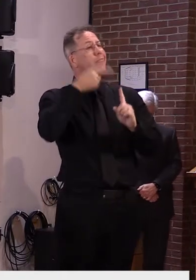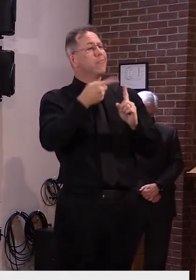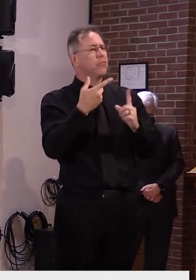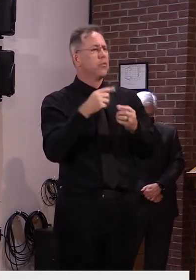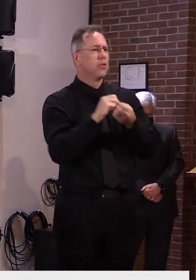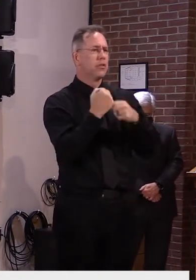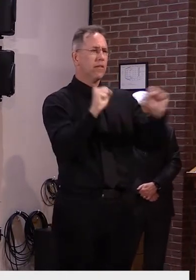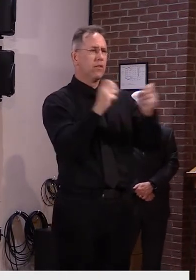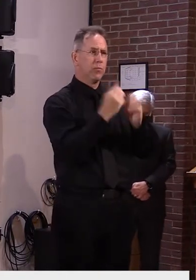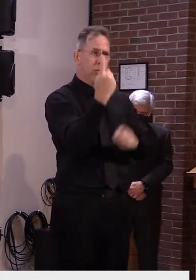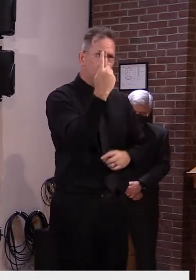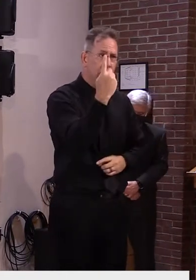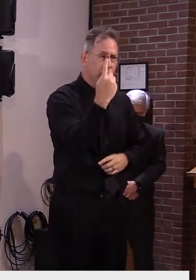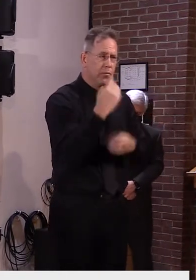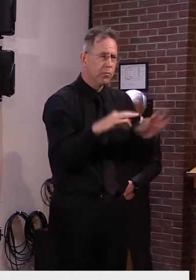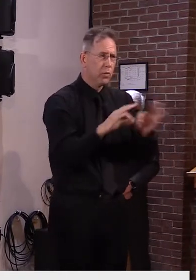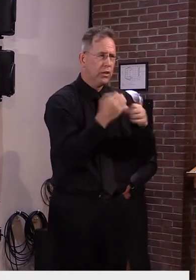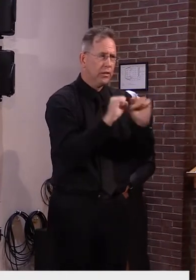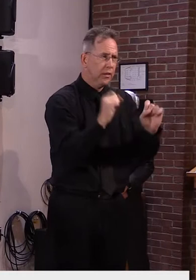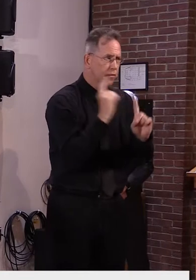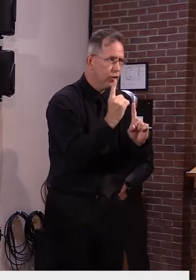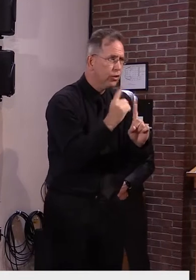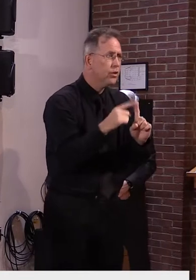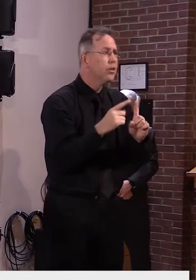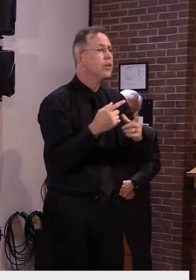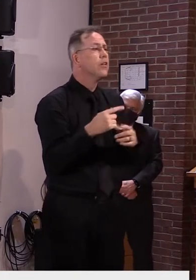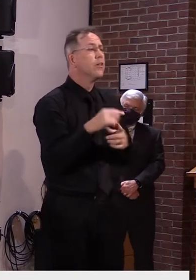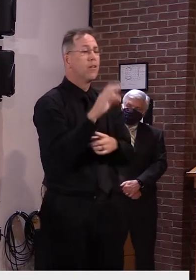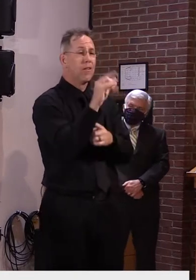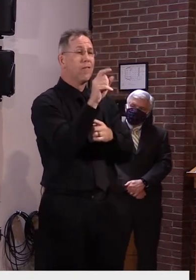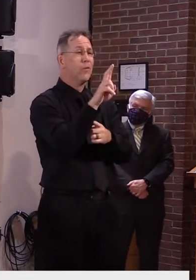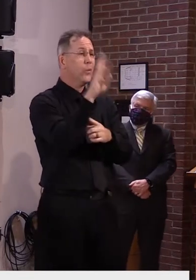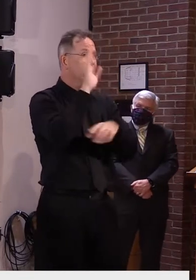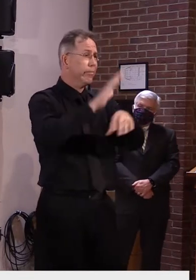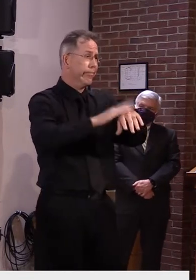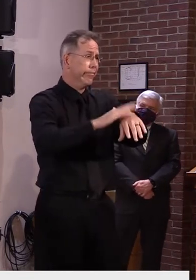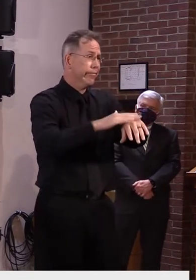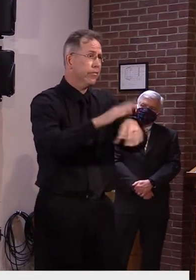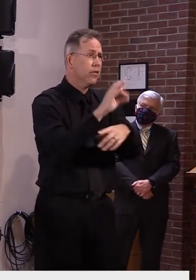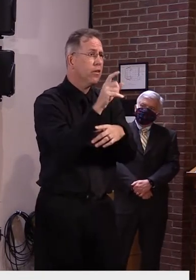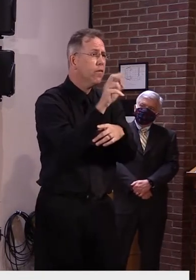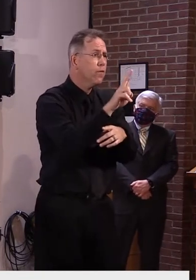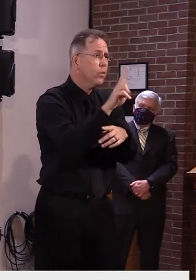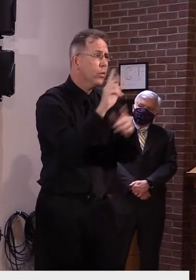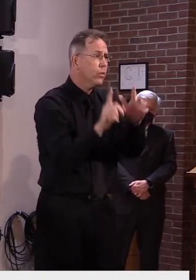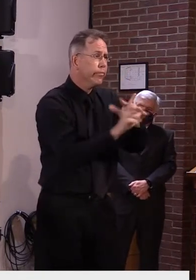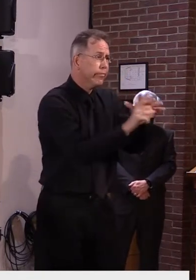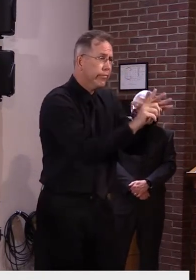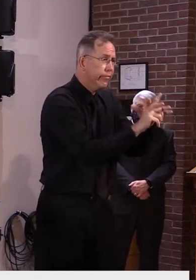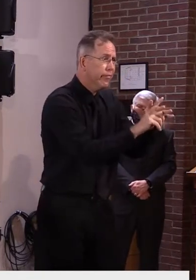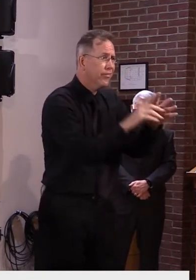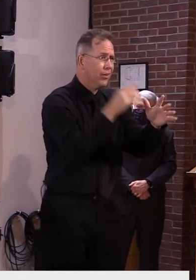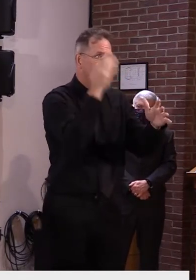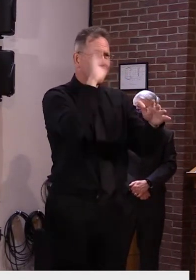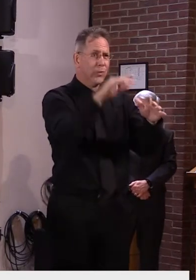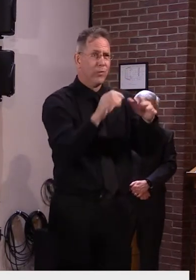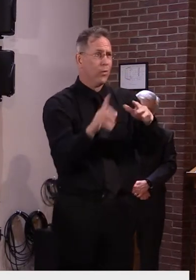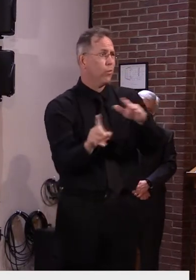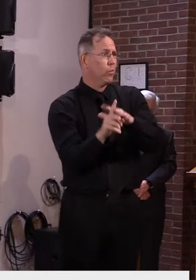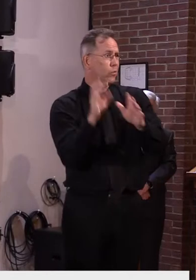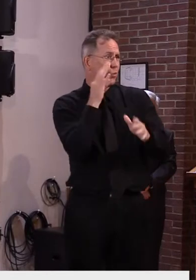advent of flu season. And just by way of reminder, please ask everyone to get a flu shot this year to help our schools stay open.